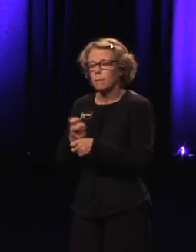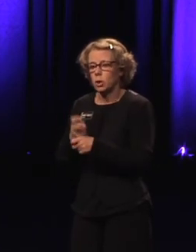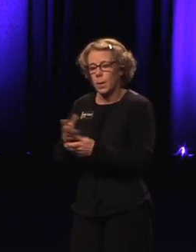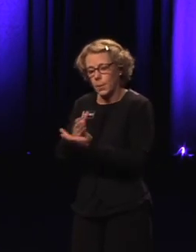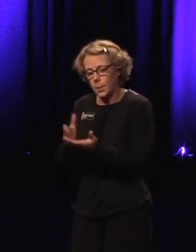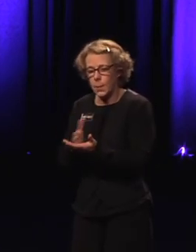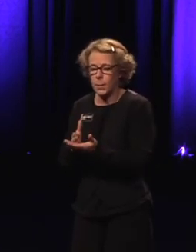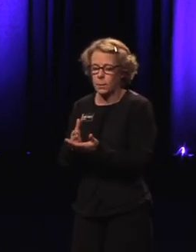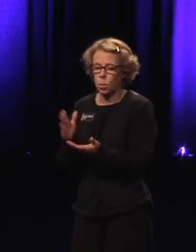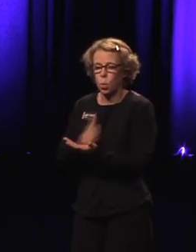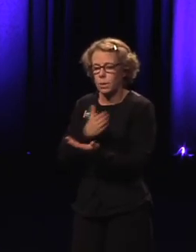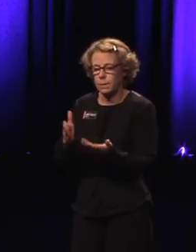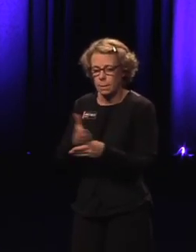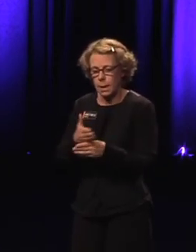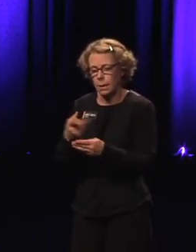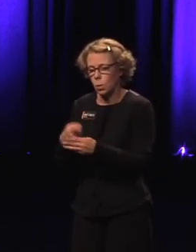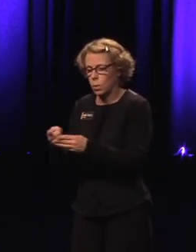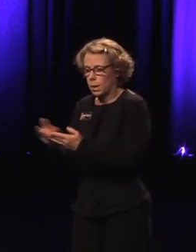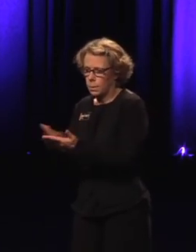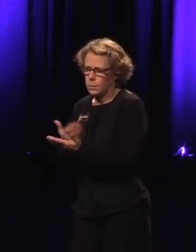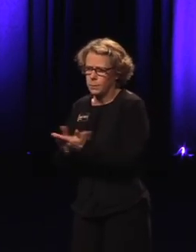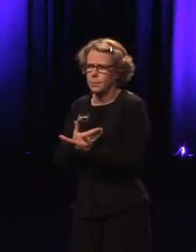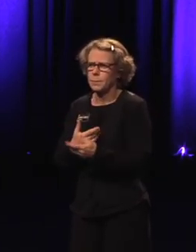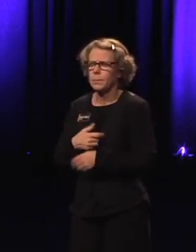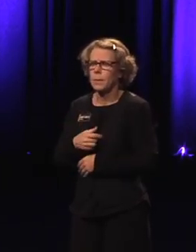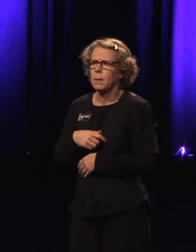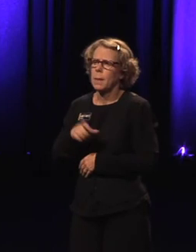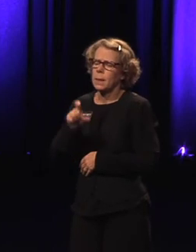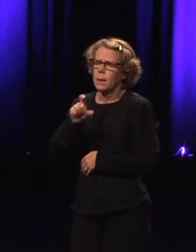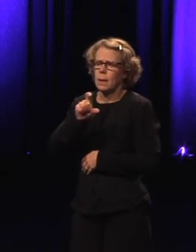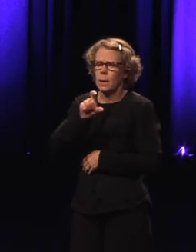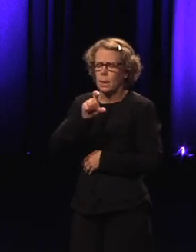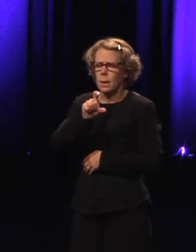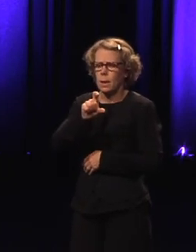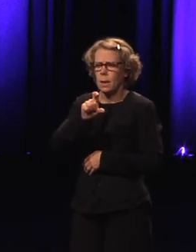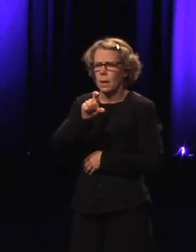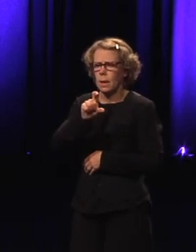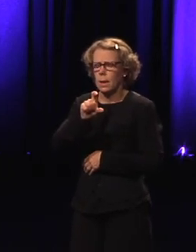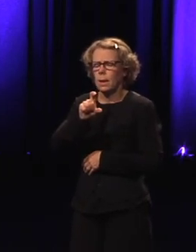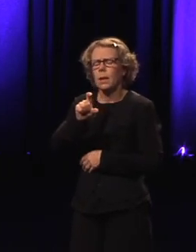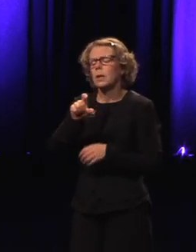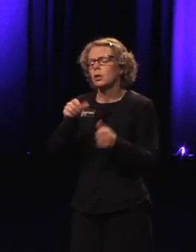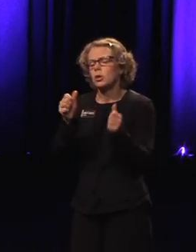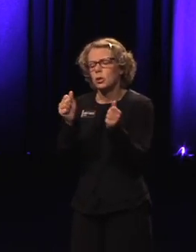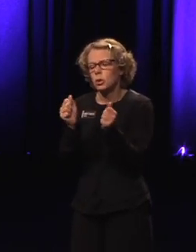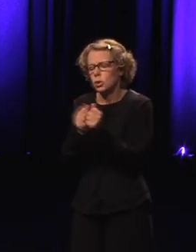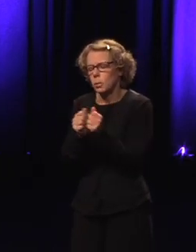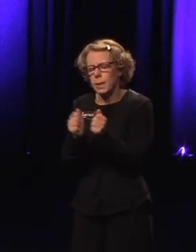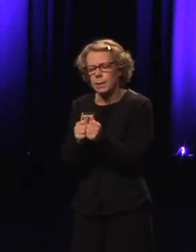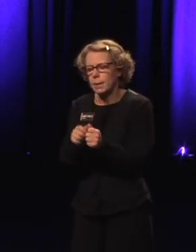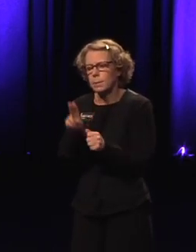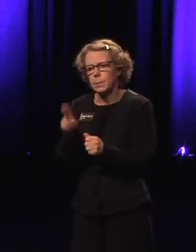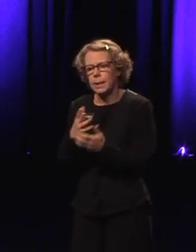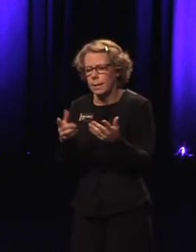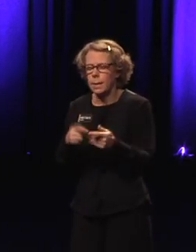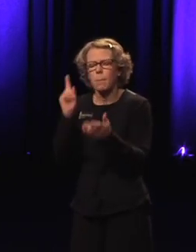rights approach, the subject is not countries, but rather the people living in those countries. So I'll stop